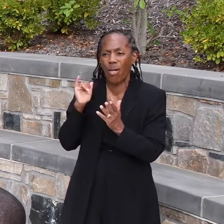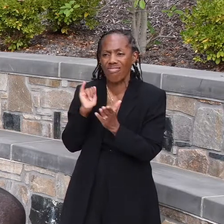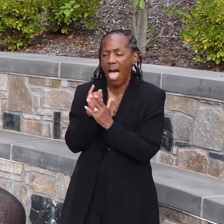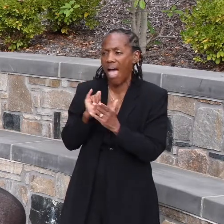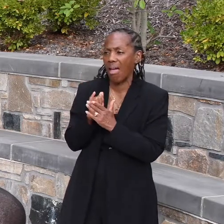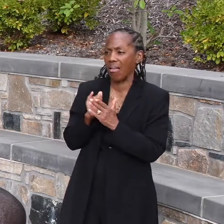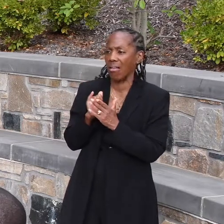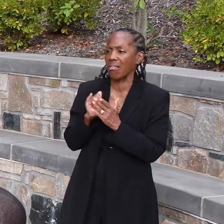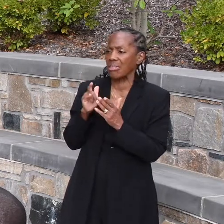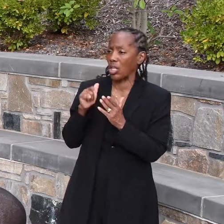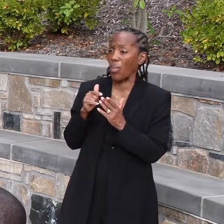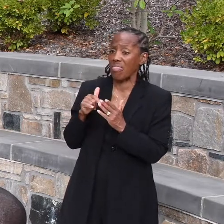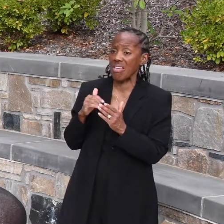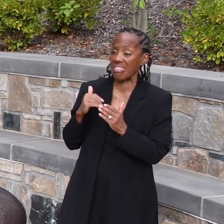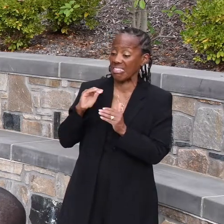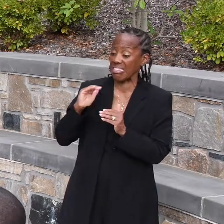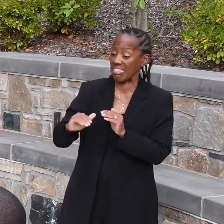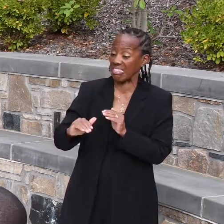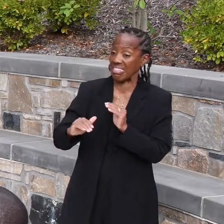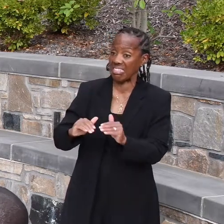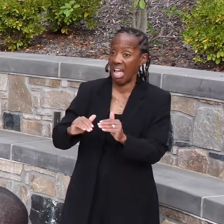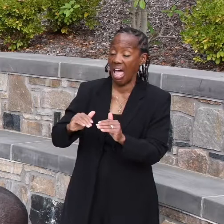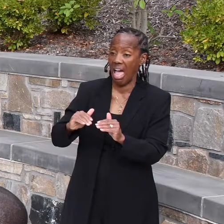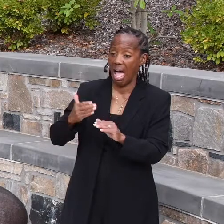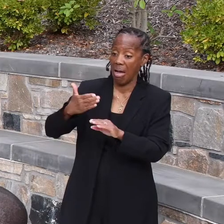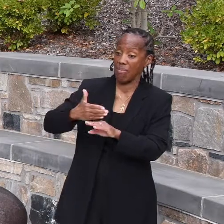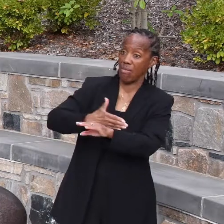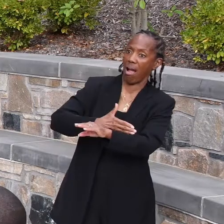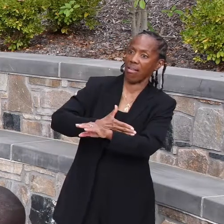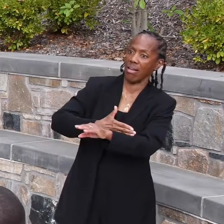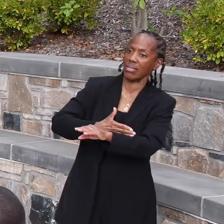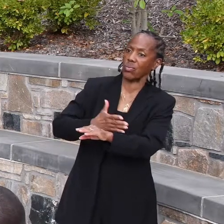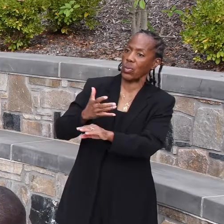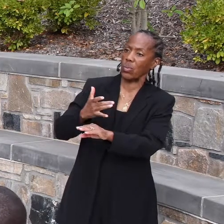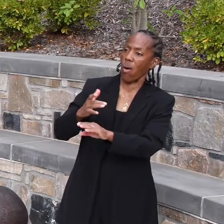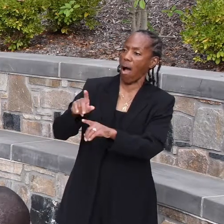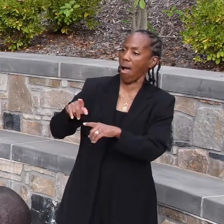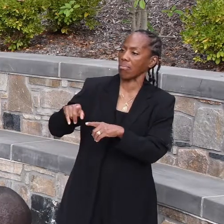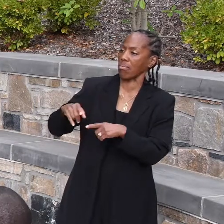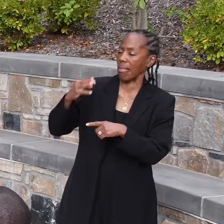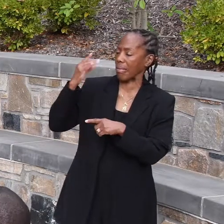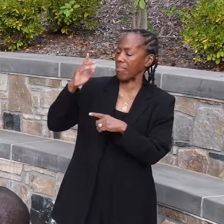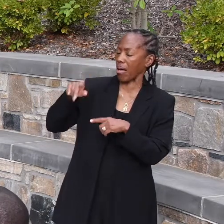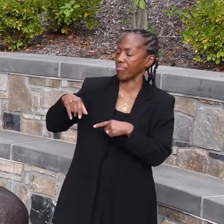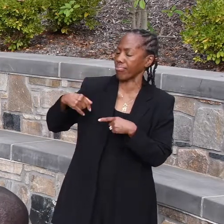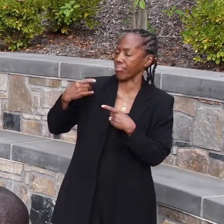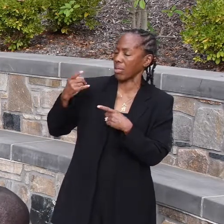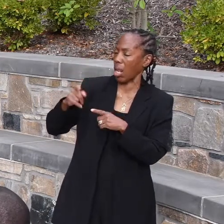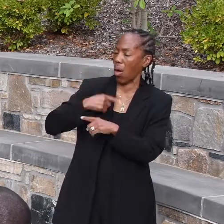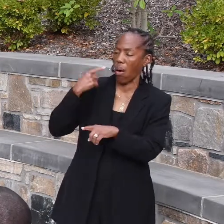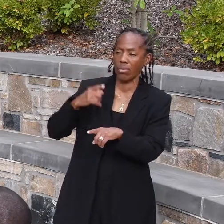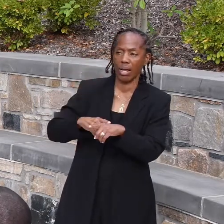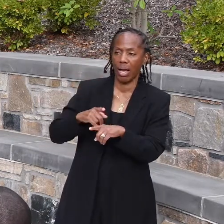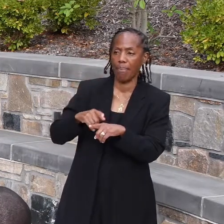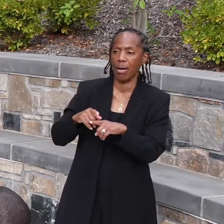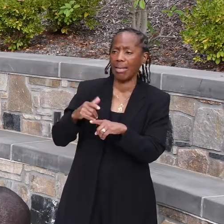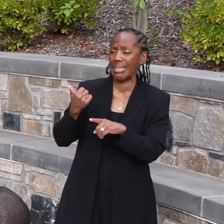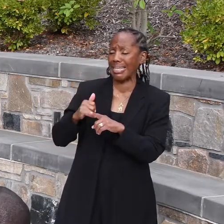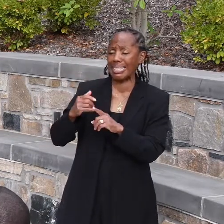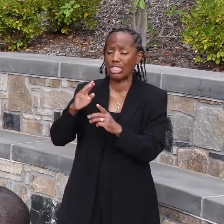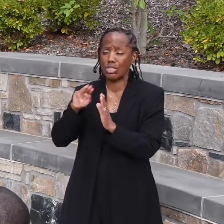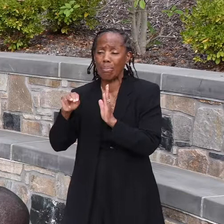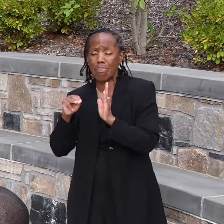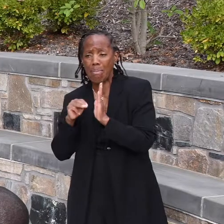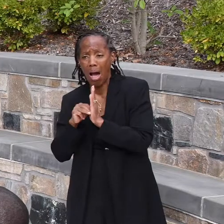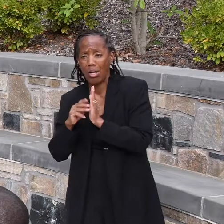we've wanted for a very, very long time. So it's different models, but who cares? Every model has its positives and its